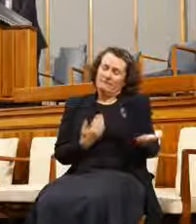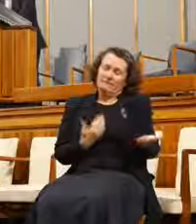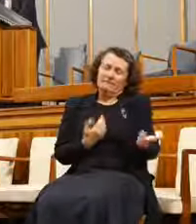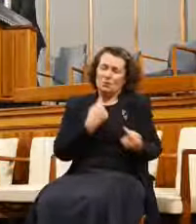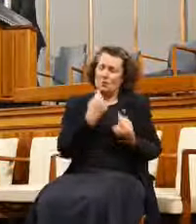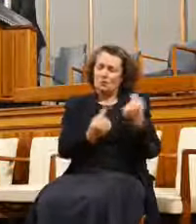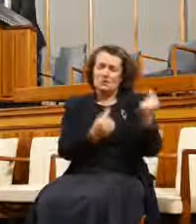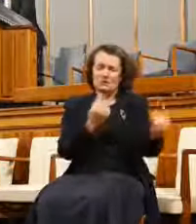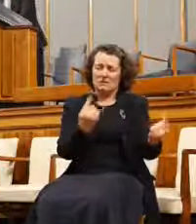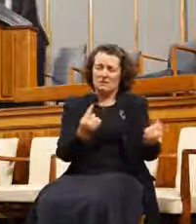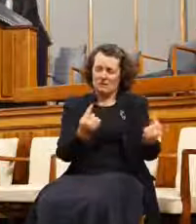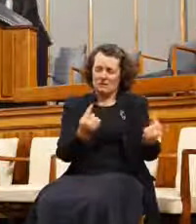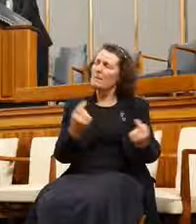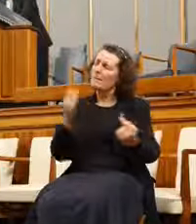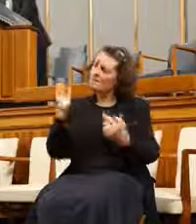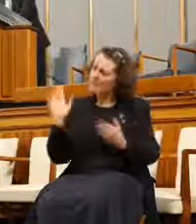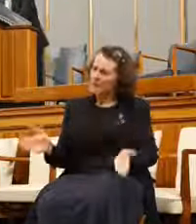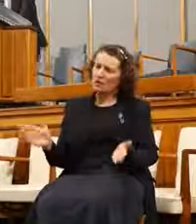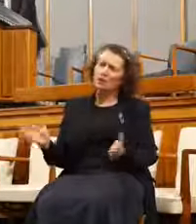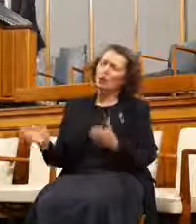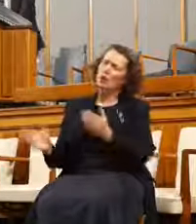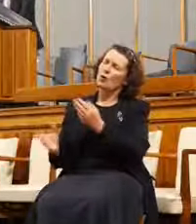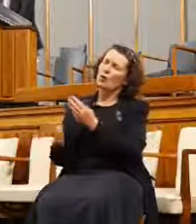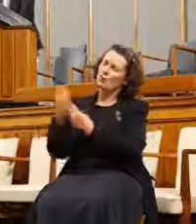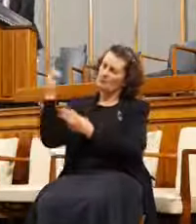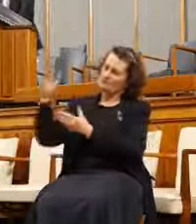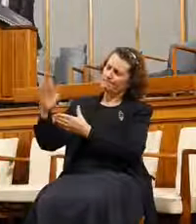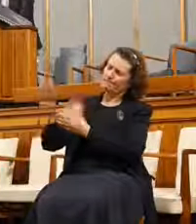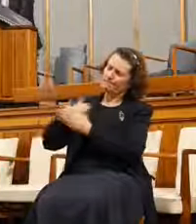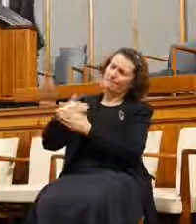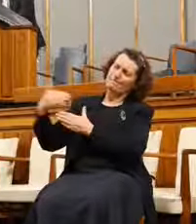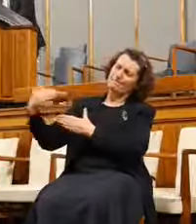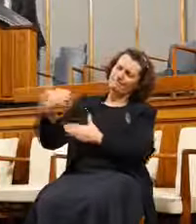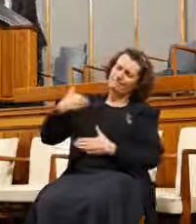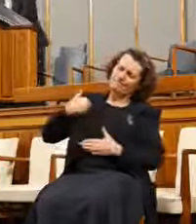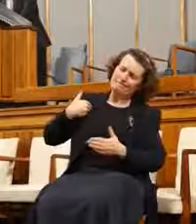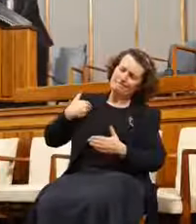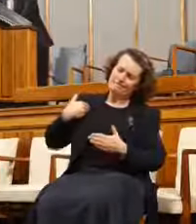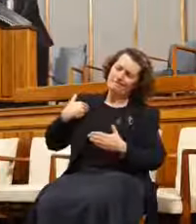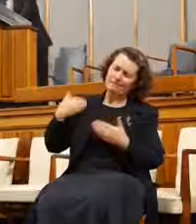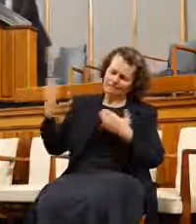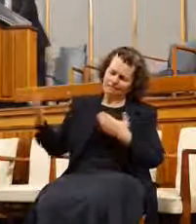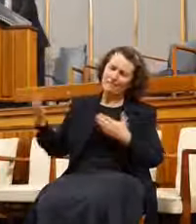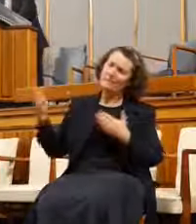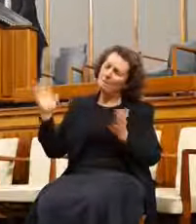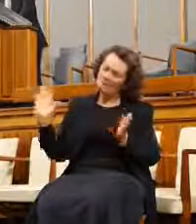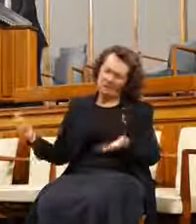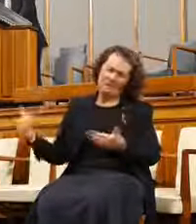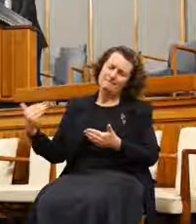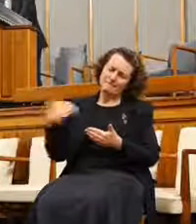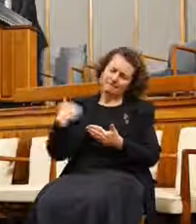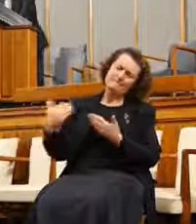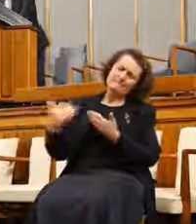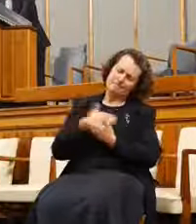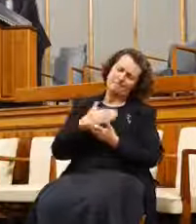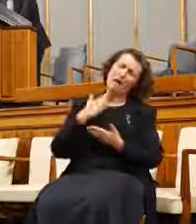Salvation, and that thou dost come after us. and touch our lives and